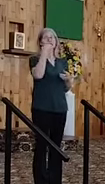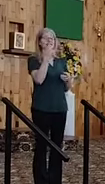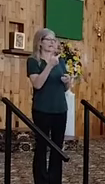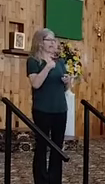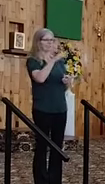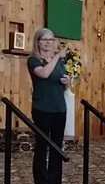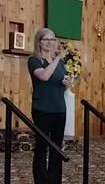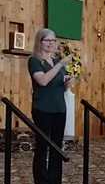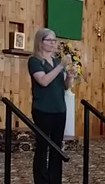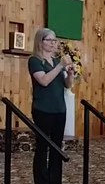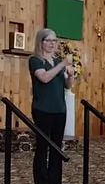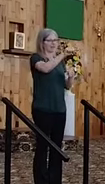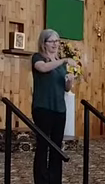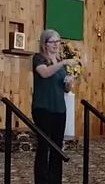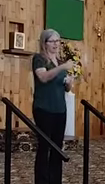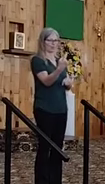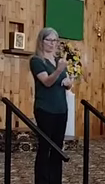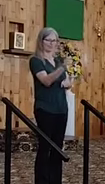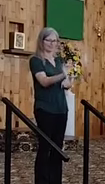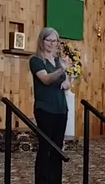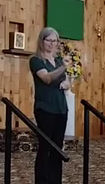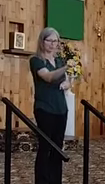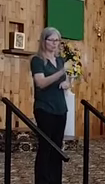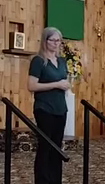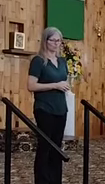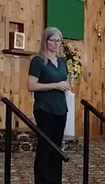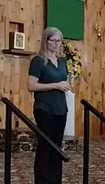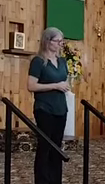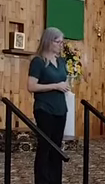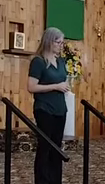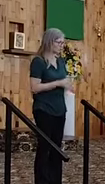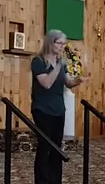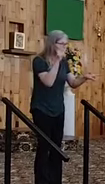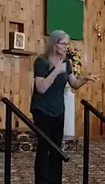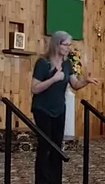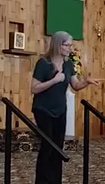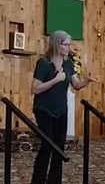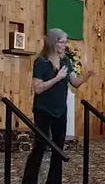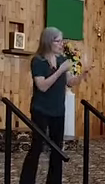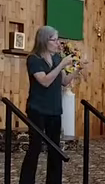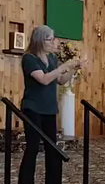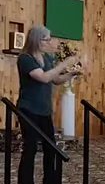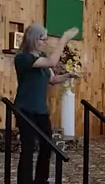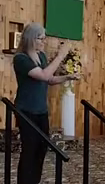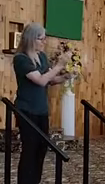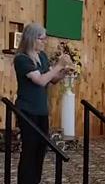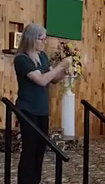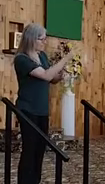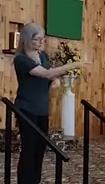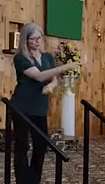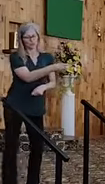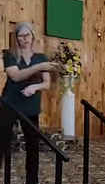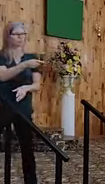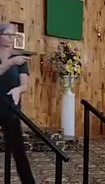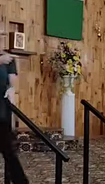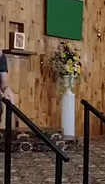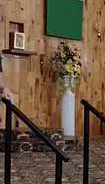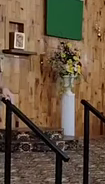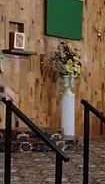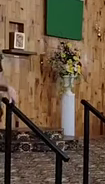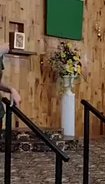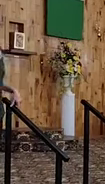Hello? You didn't hear that. Sister, when God made you, he says, I'll never make another one. That you are so perfect